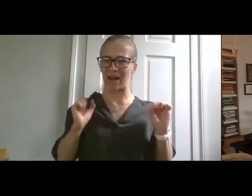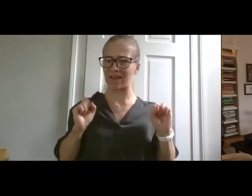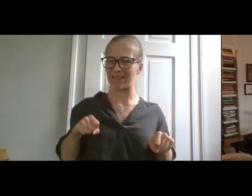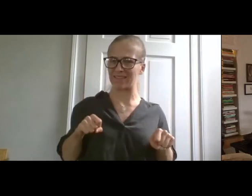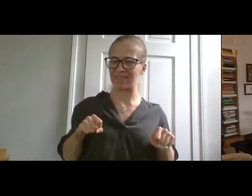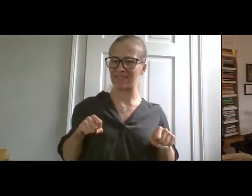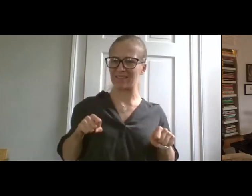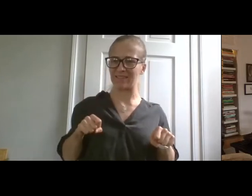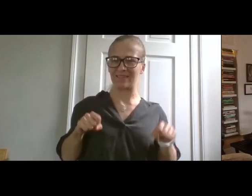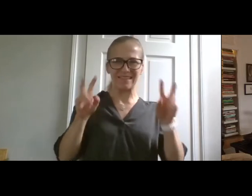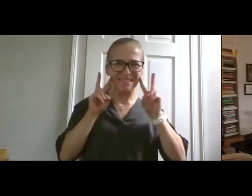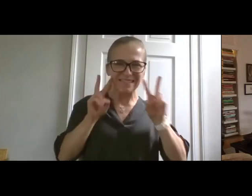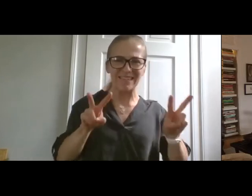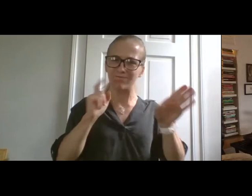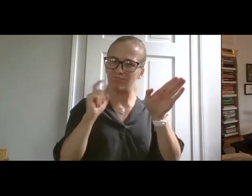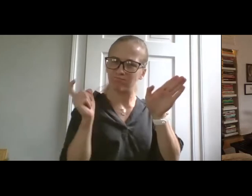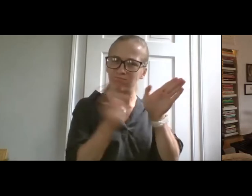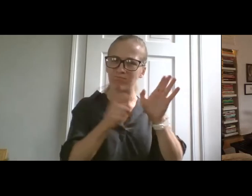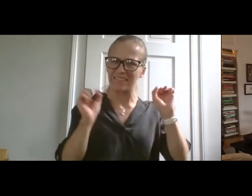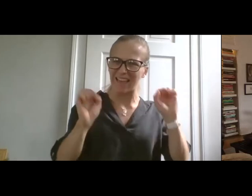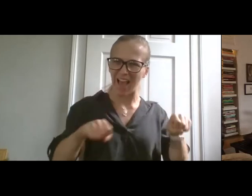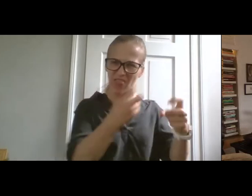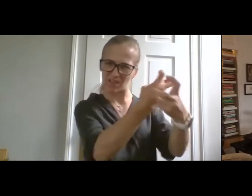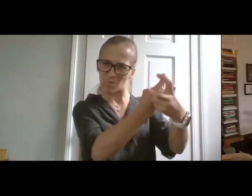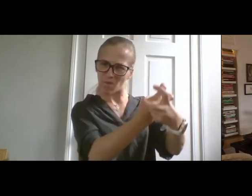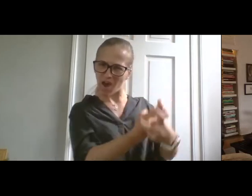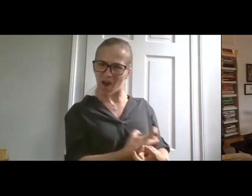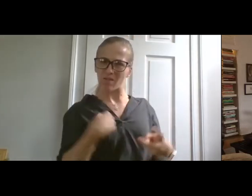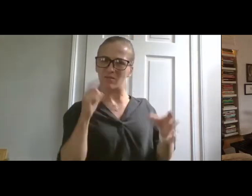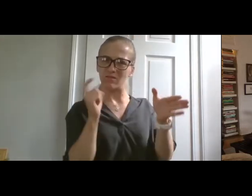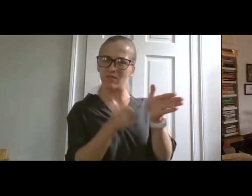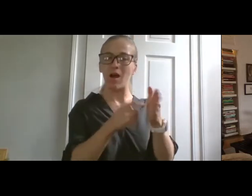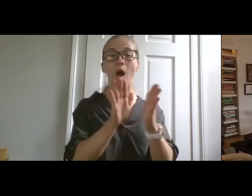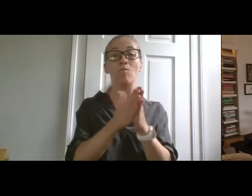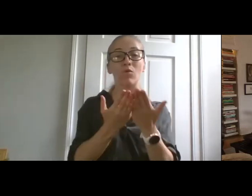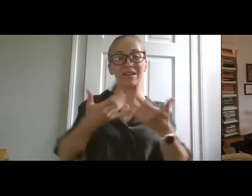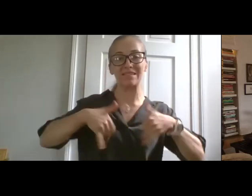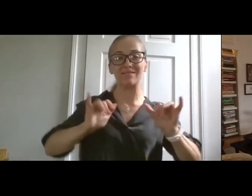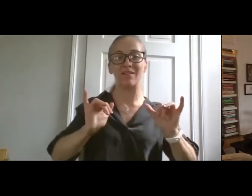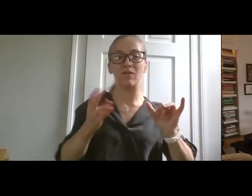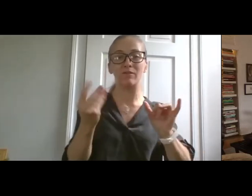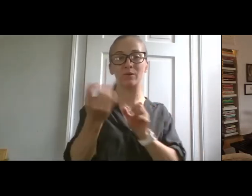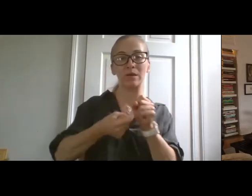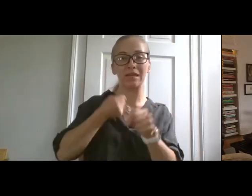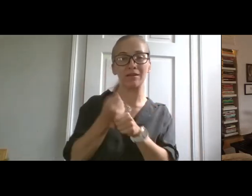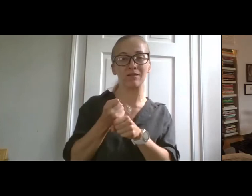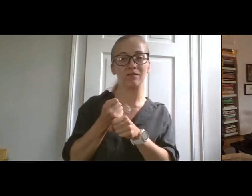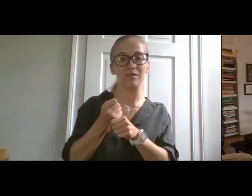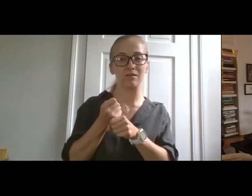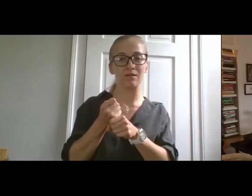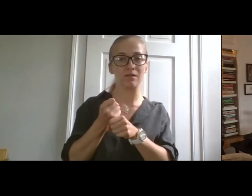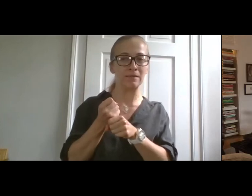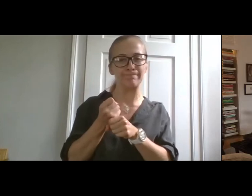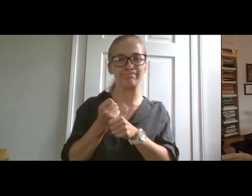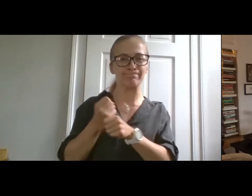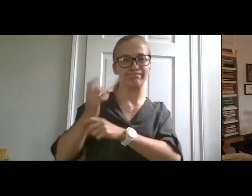place where I could see that spine. So the book that I thought might have still been a couple of years in